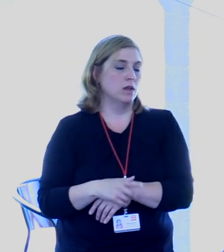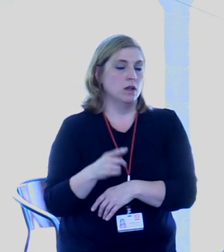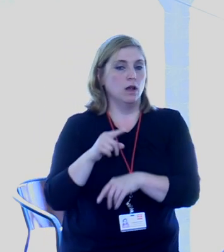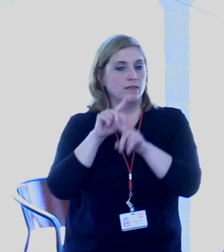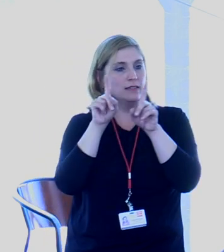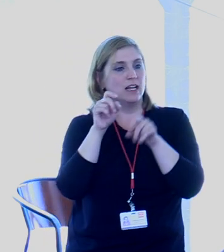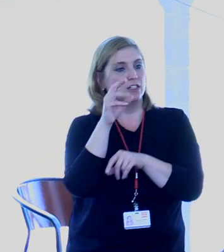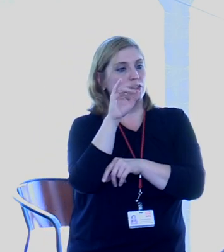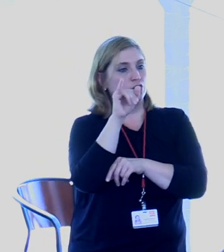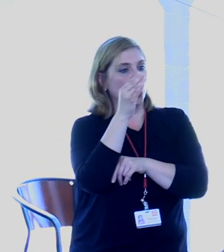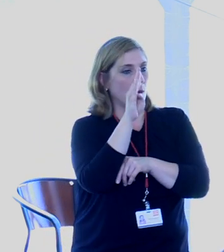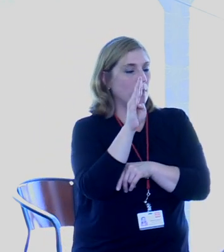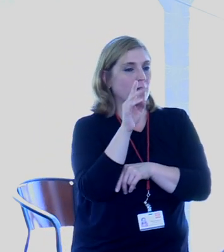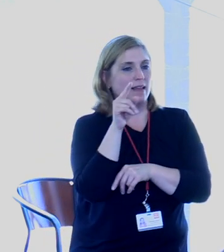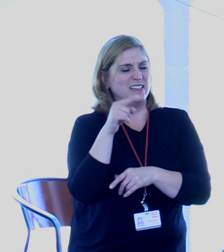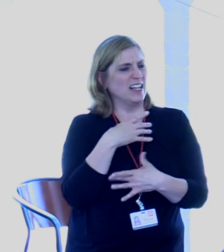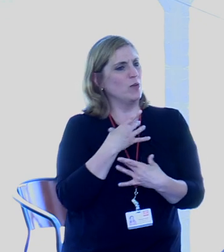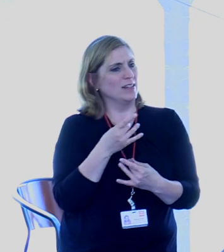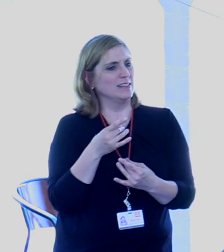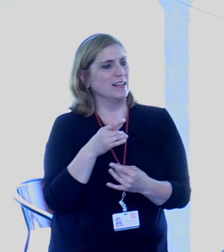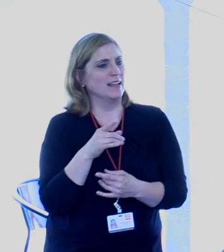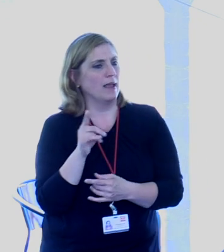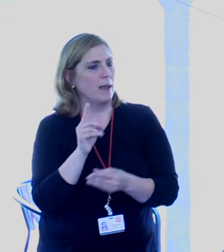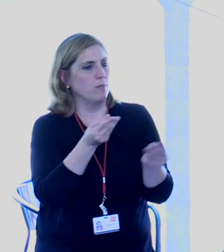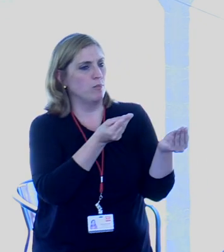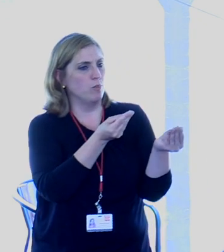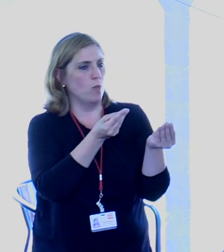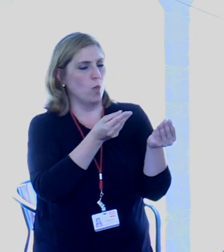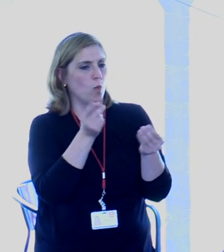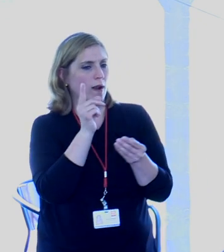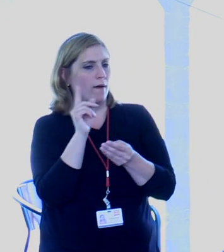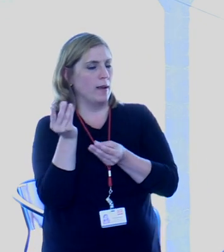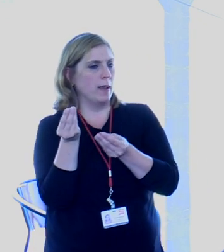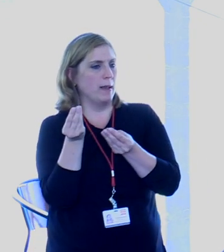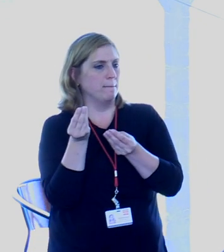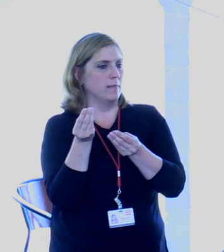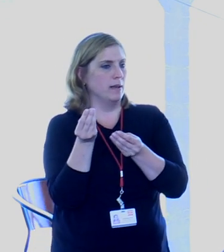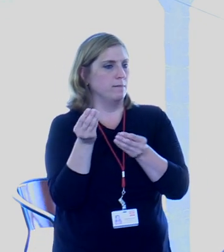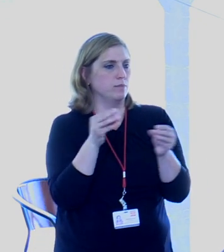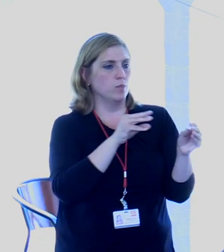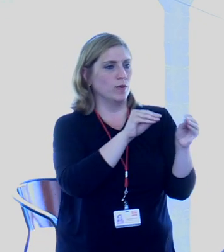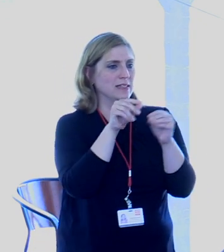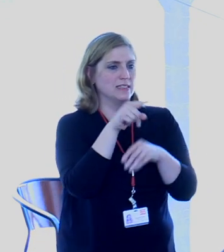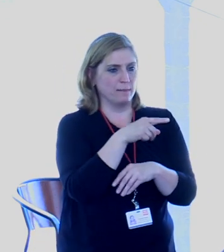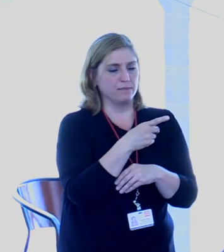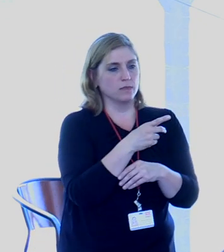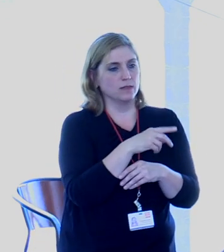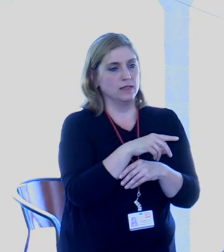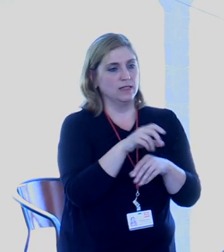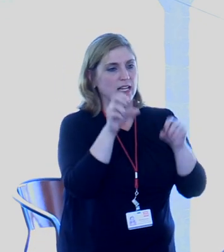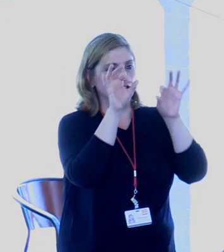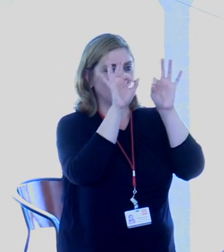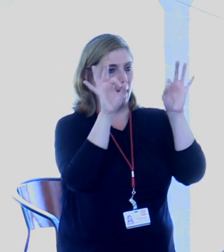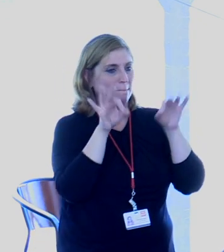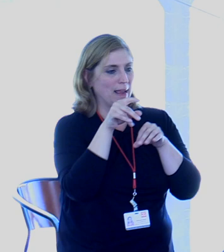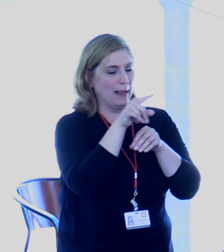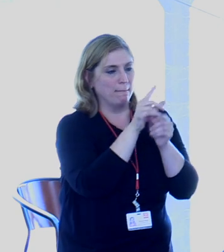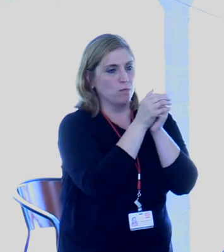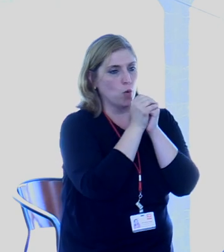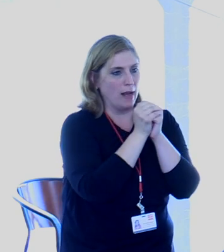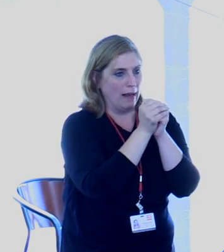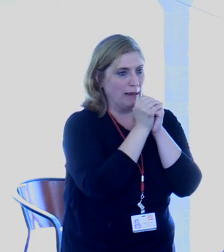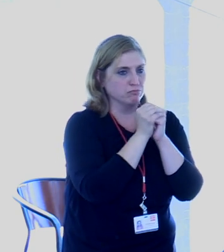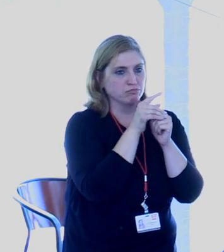of Job, it's quite interesting where it brings him, okay? The book is framed by Job praying and